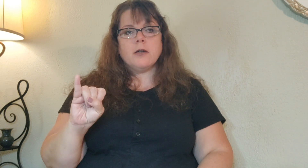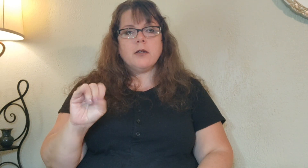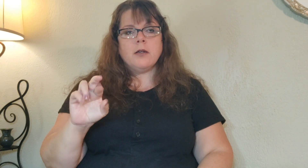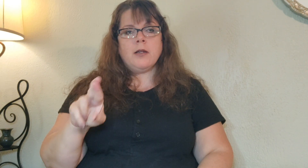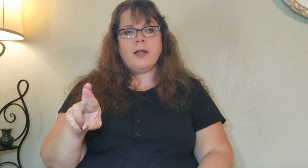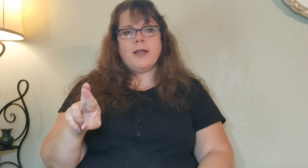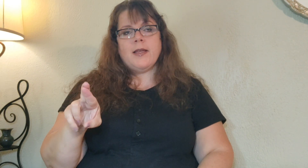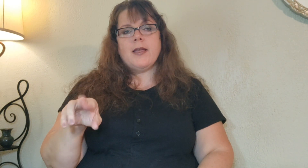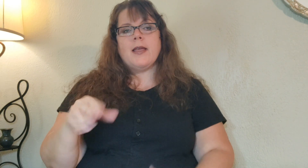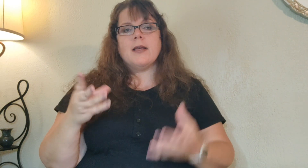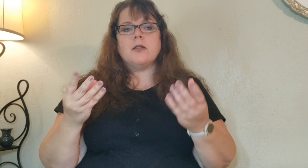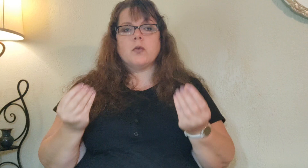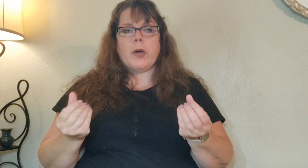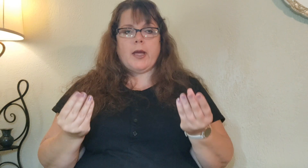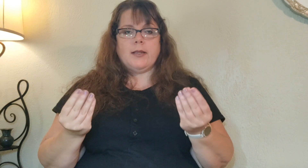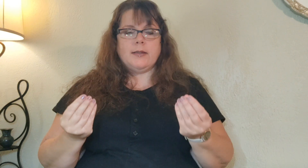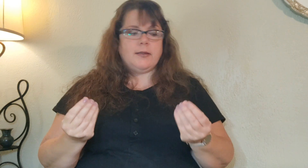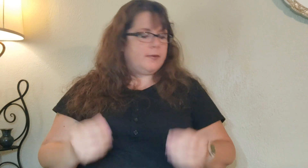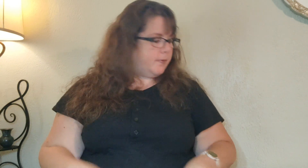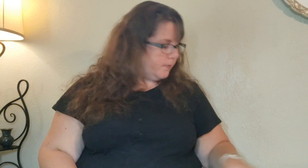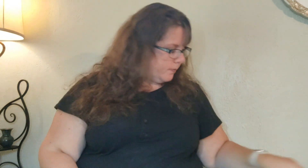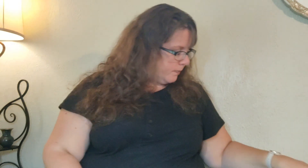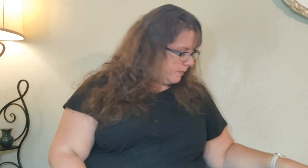air is wet.